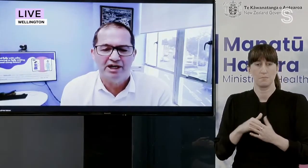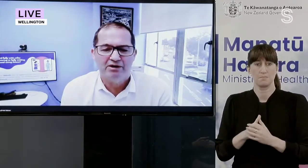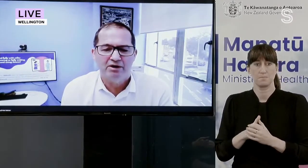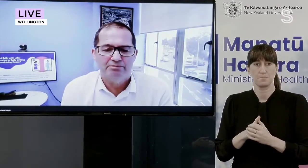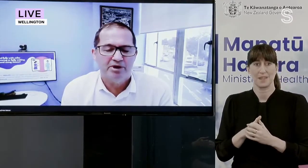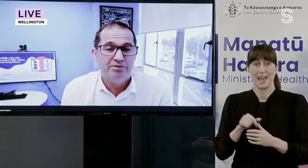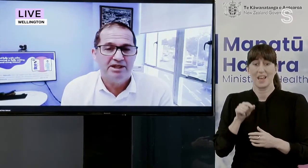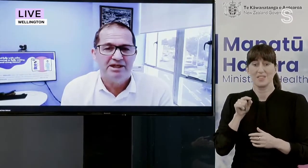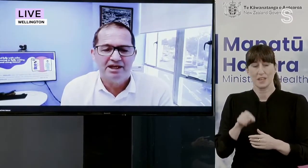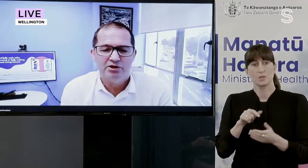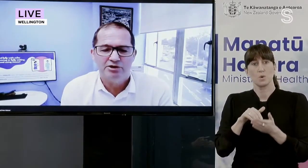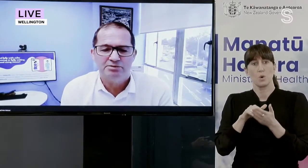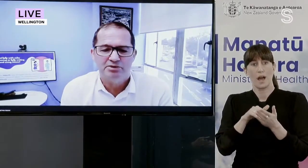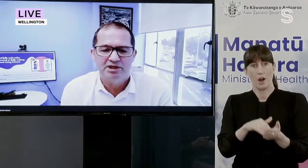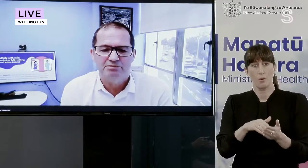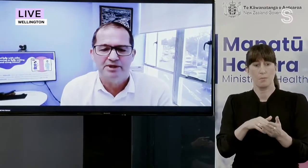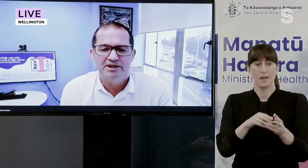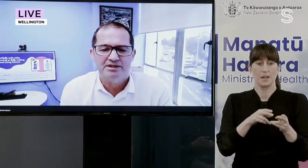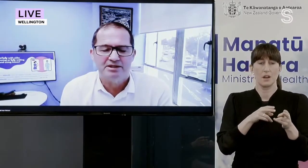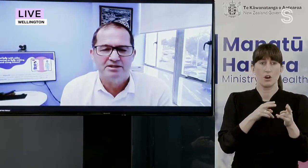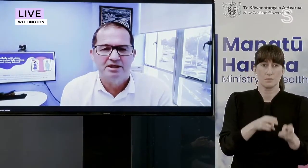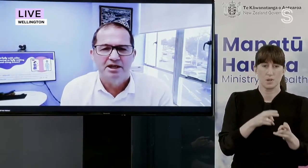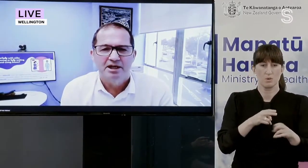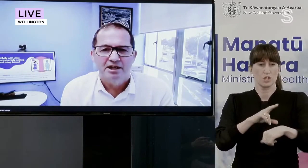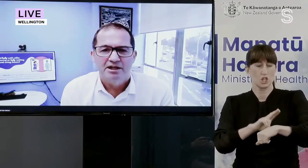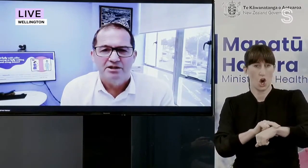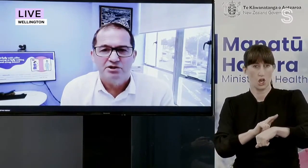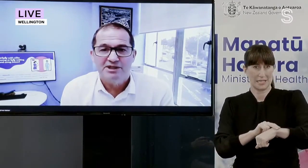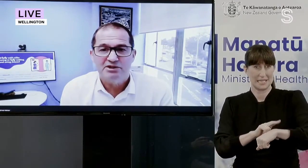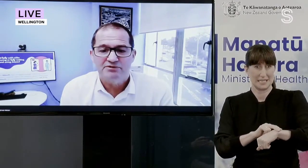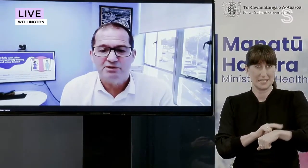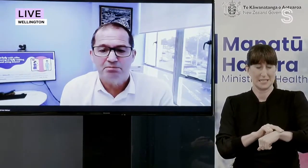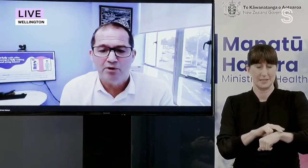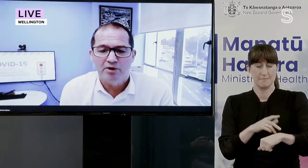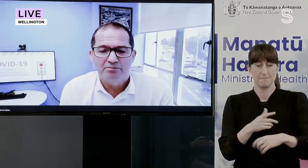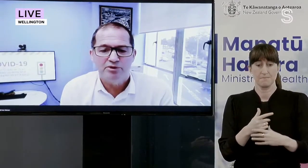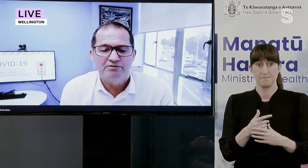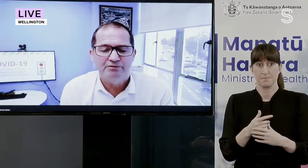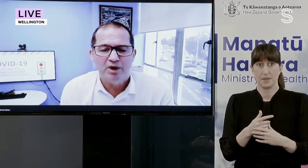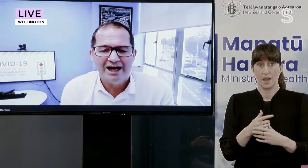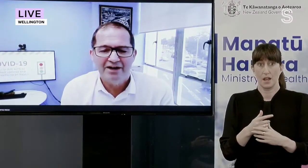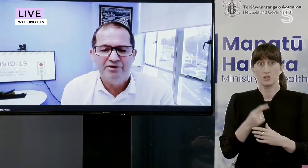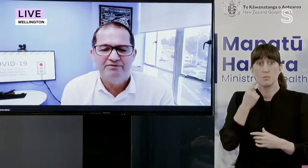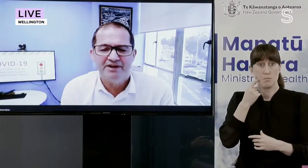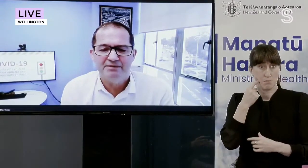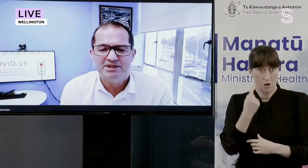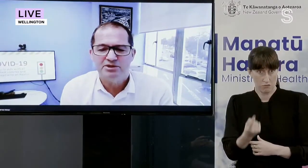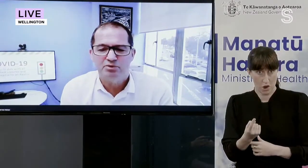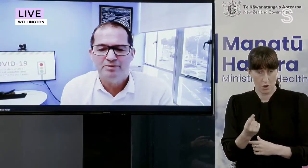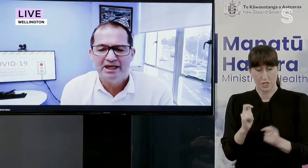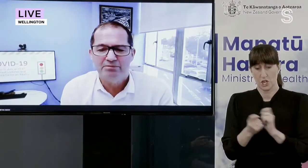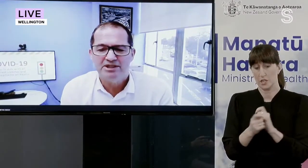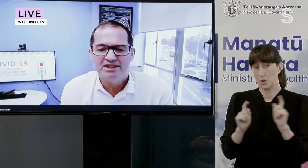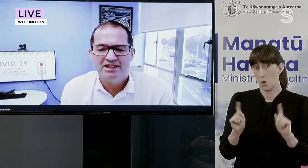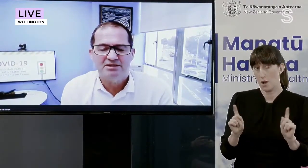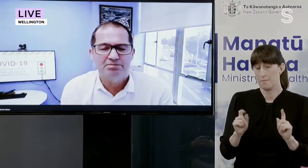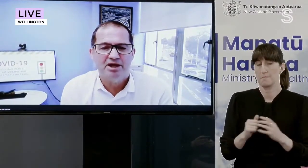on our primary care and hospital care practices. So as of tomorrow, more than 400 pharmacies will